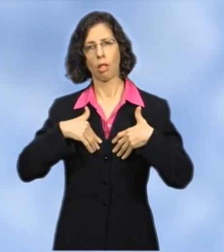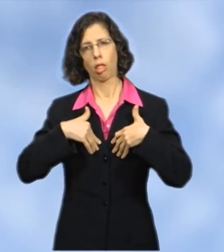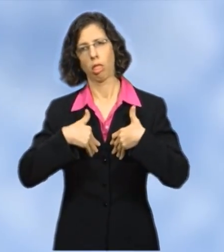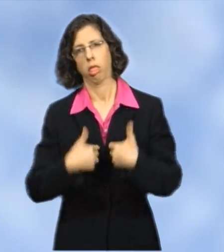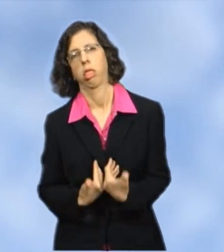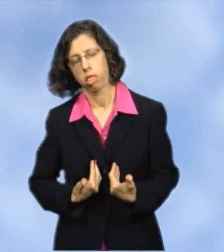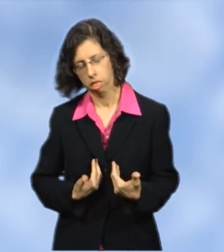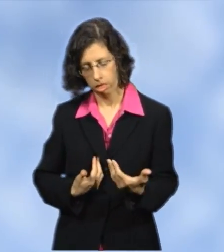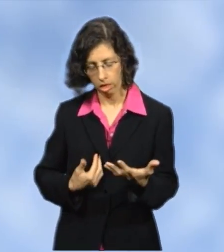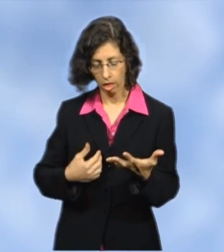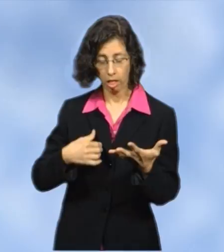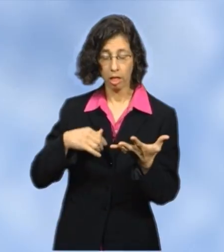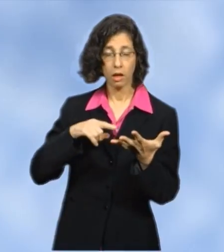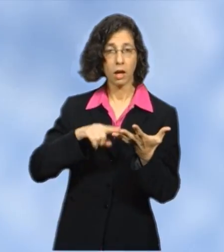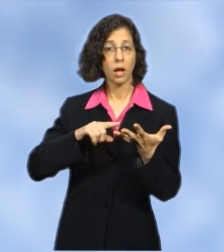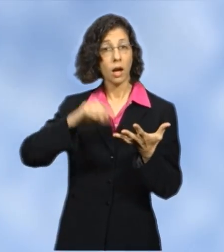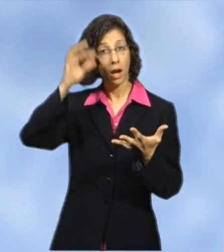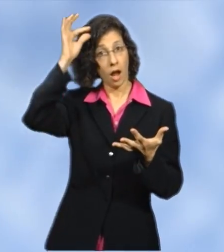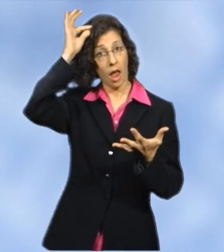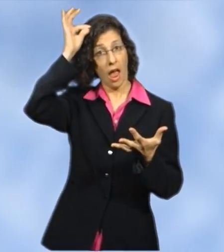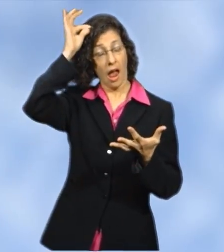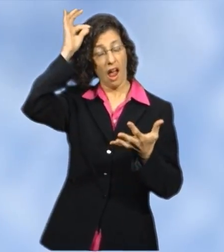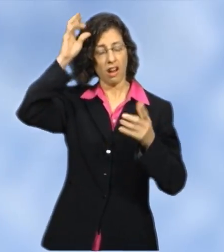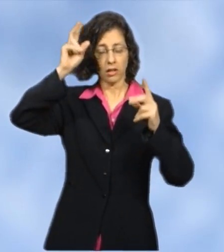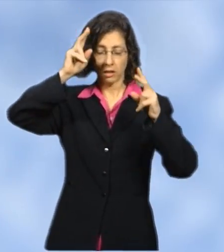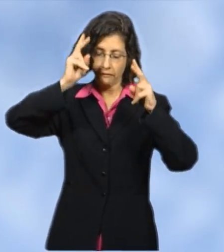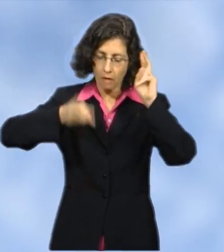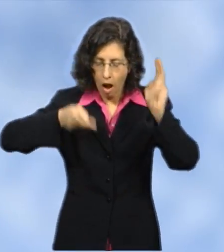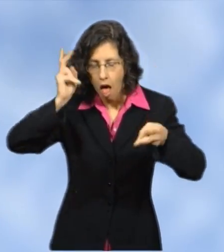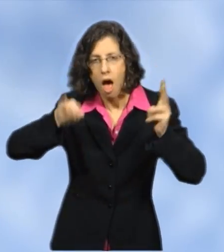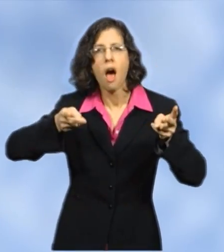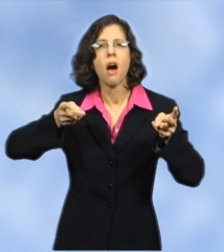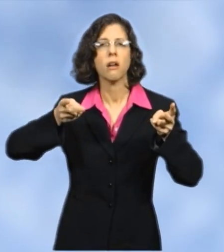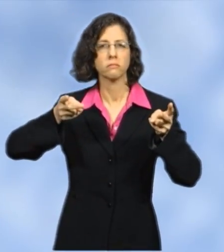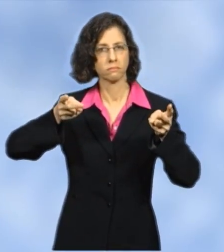fatigue, and hair loss.